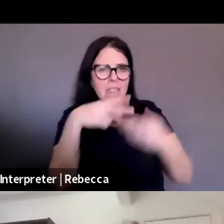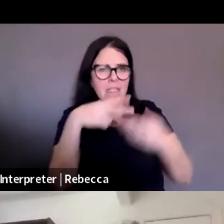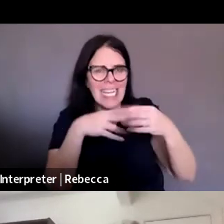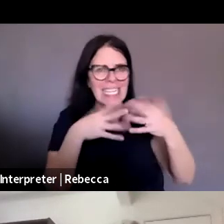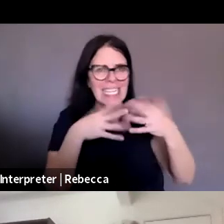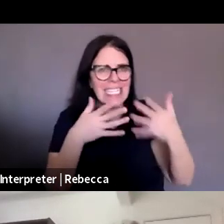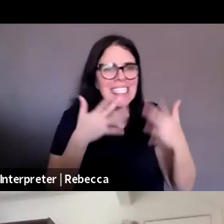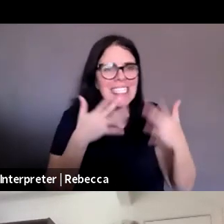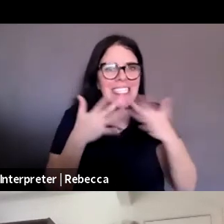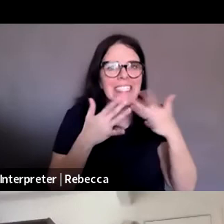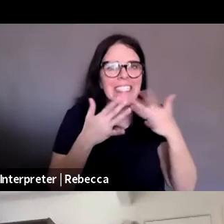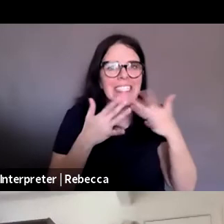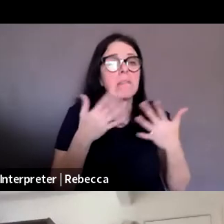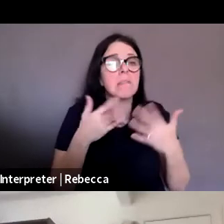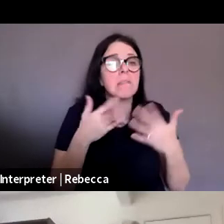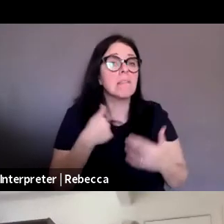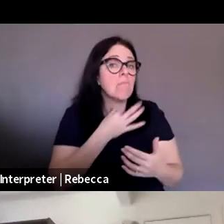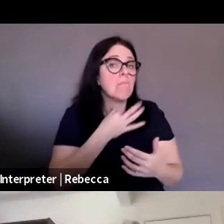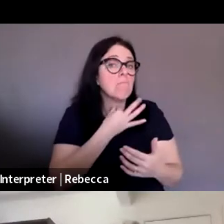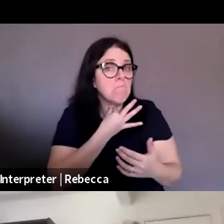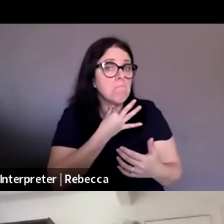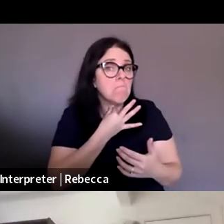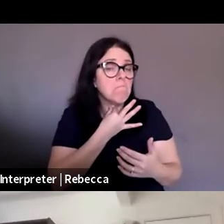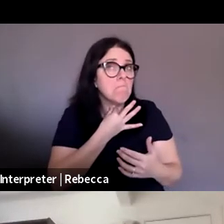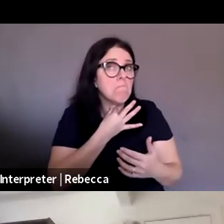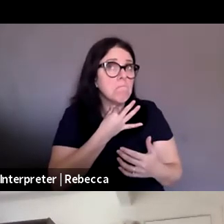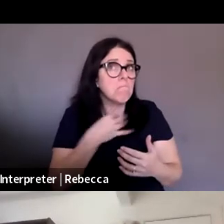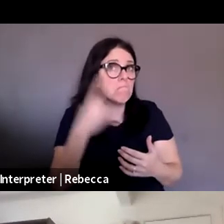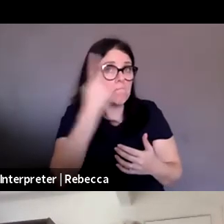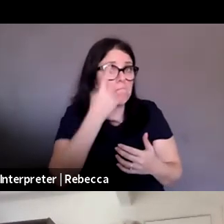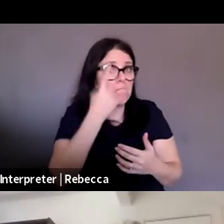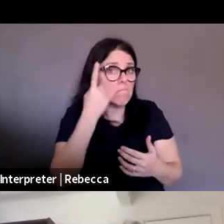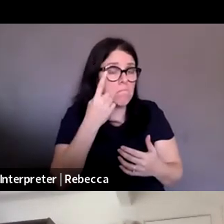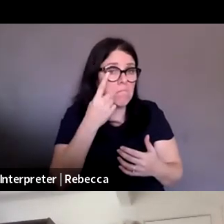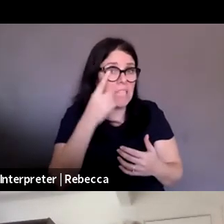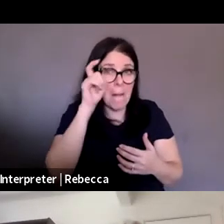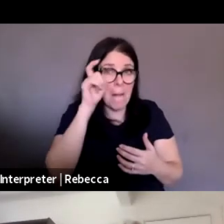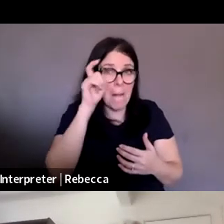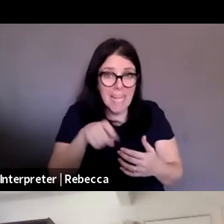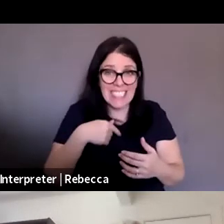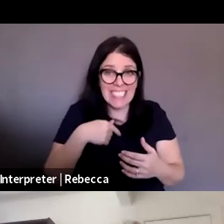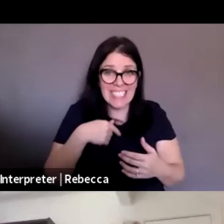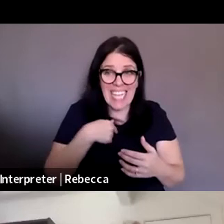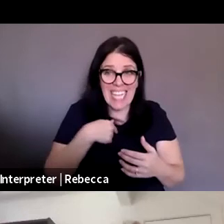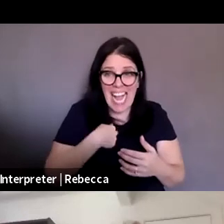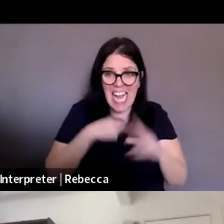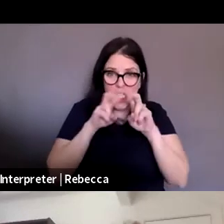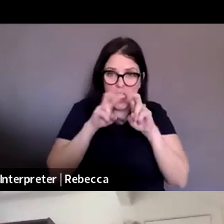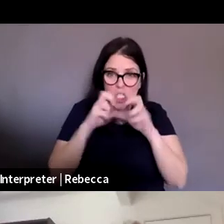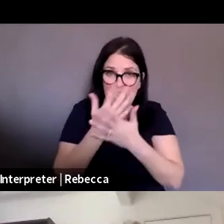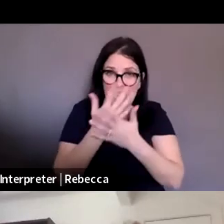guess the question comes to mind practically, you know, do I have to screen every new case? And if I do, how long does this